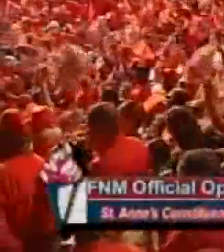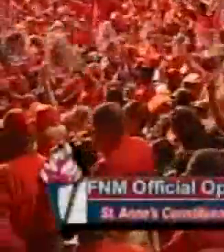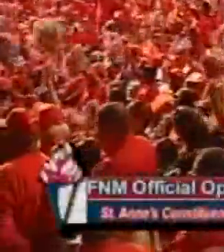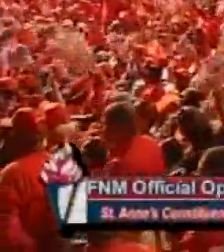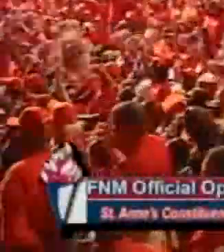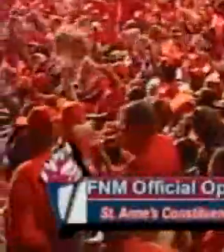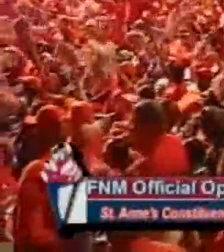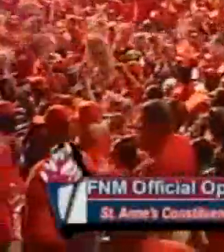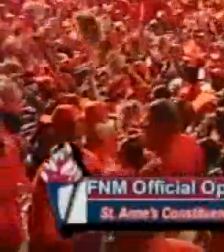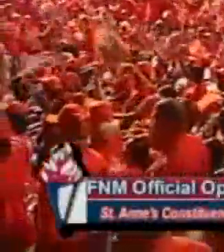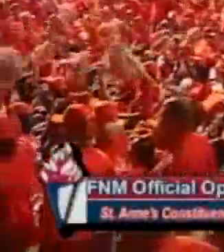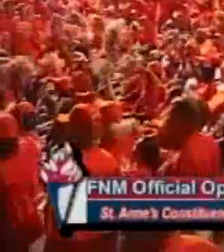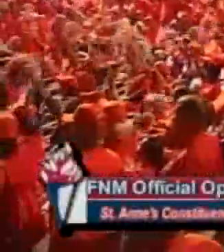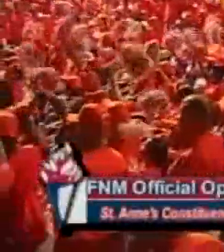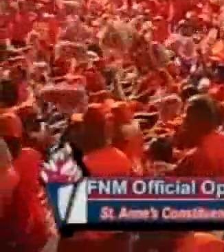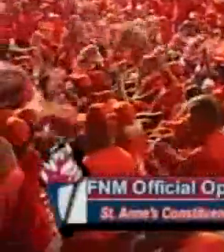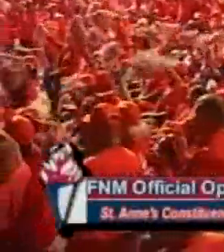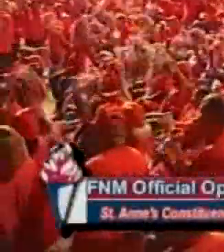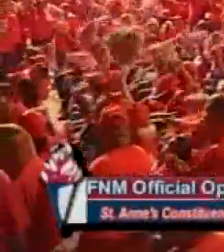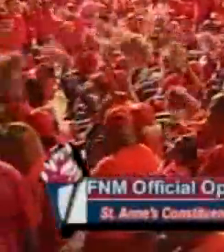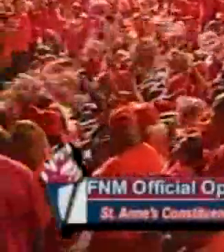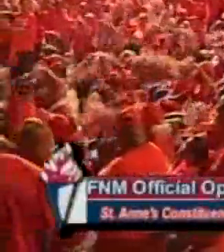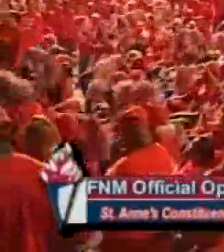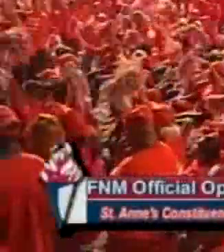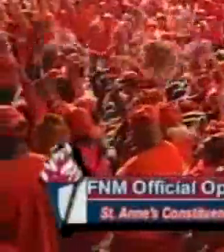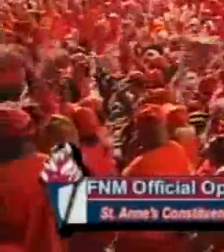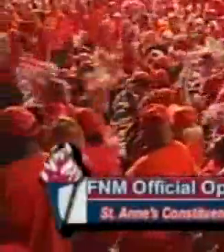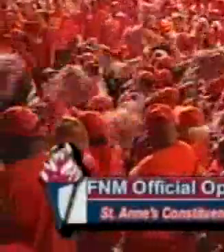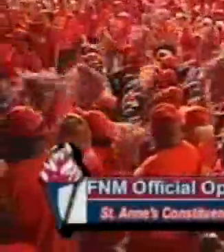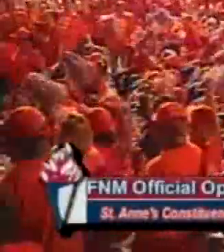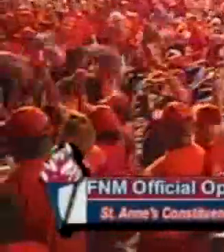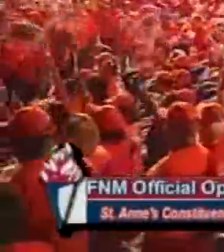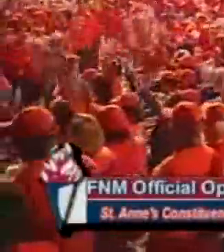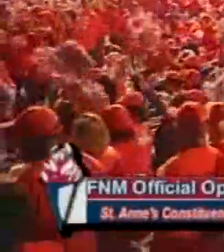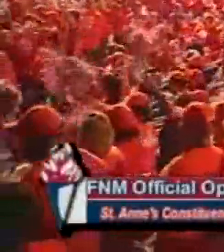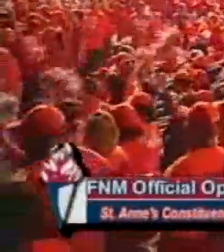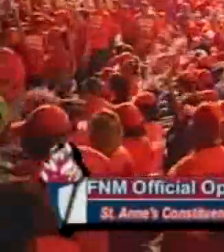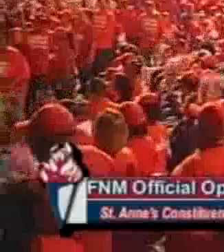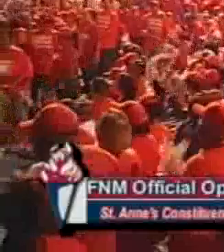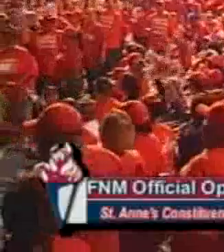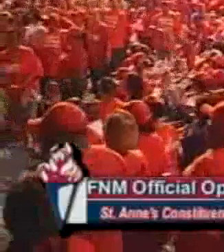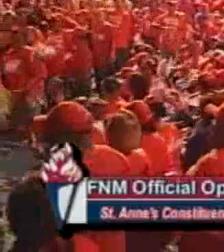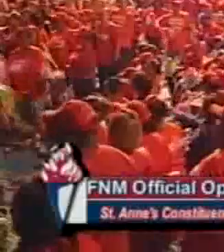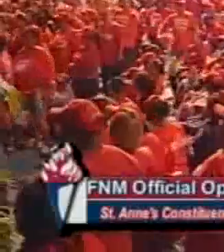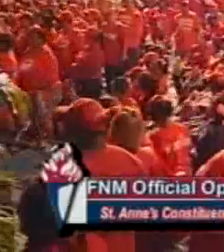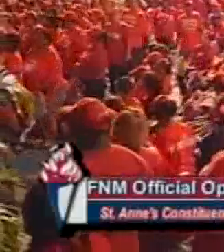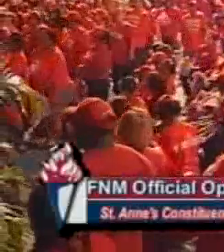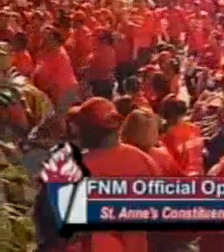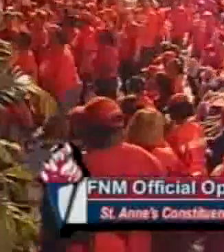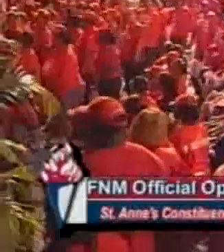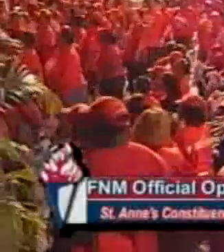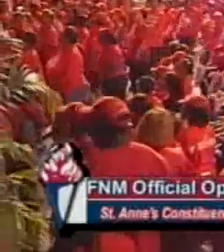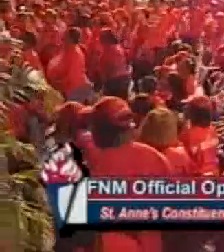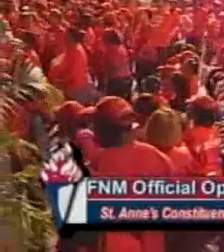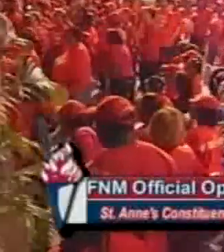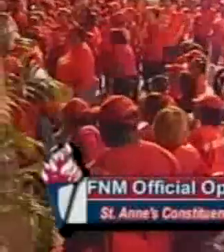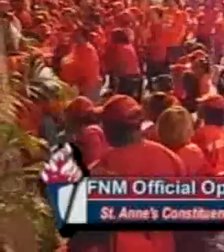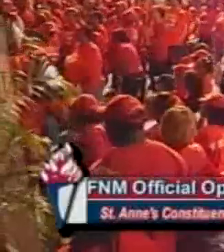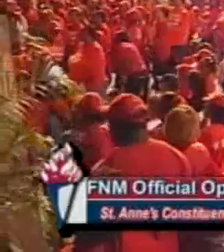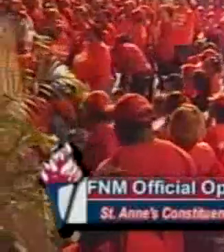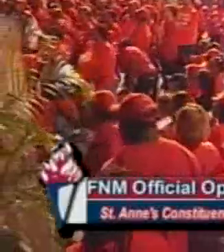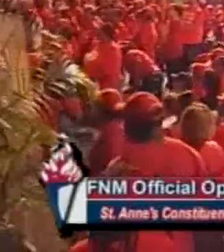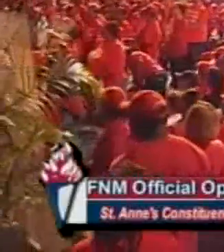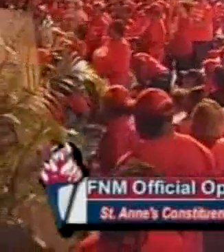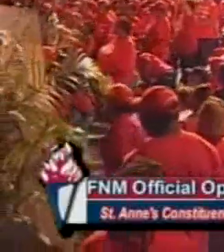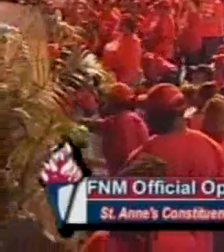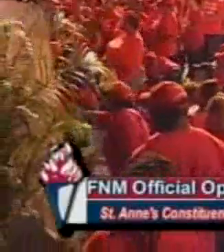Couldn't find nobody. Nobody greater. Nobody greater than you. Nobody greater Not because you can get any votes, because if you're looking for votes there,